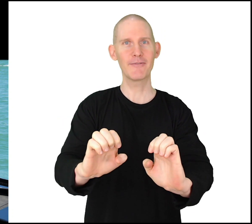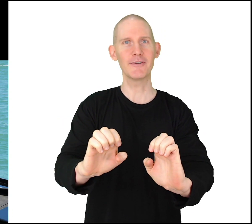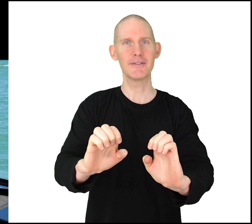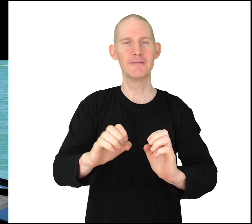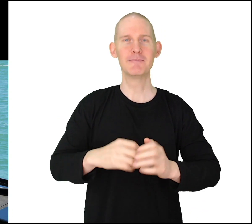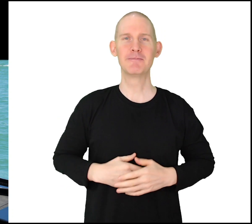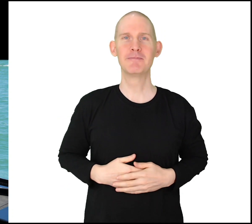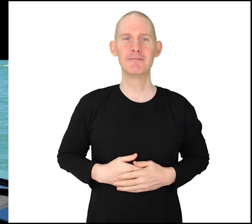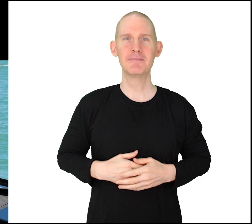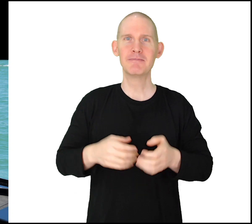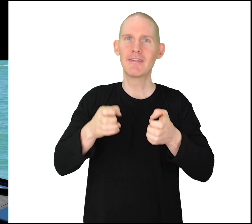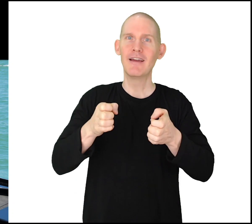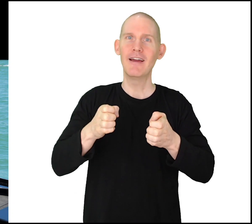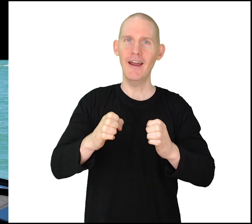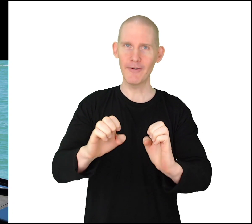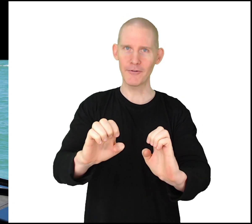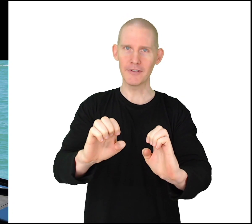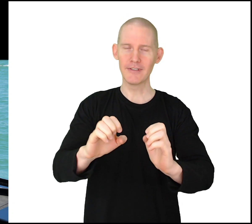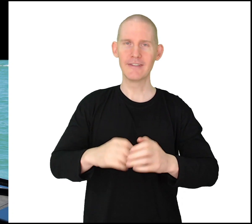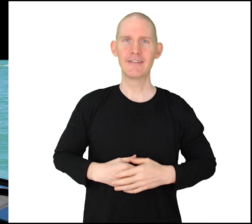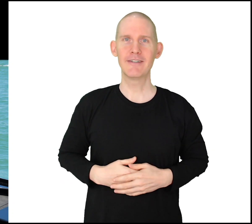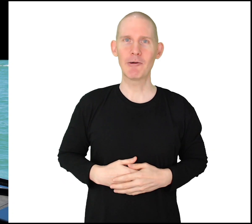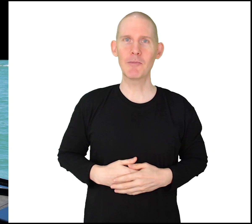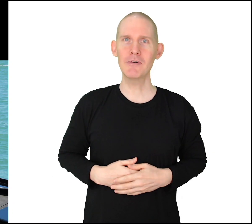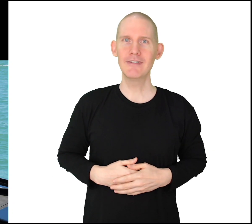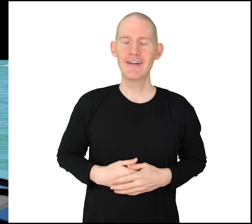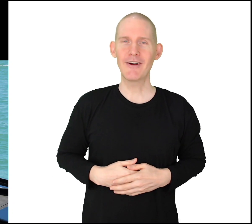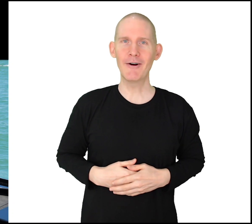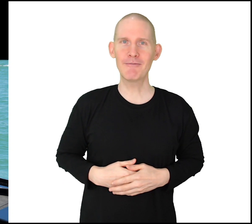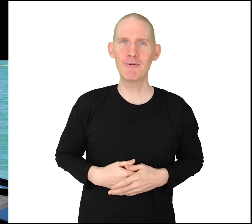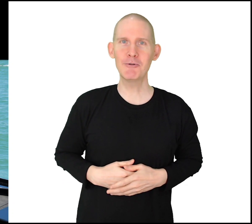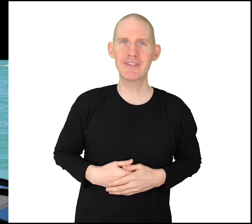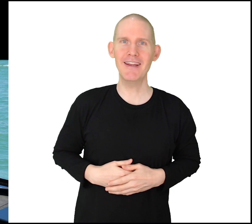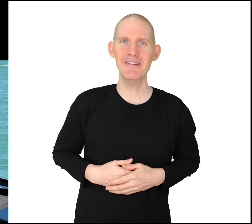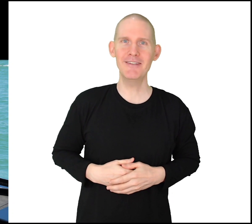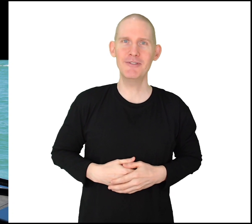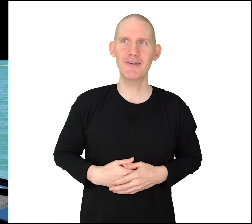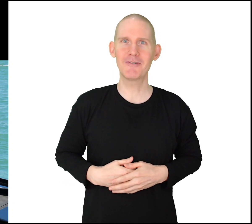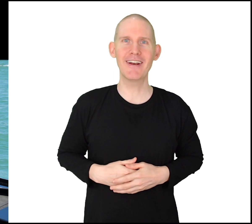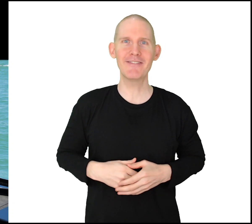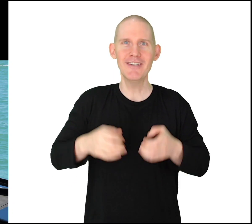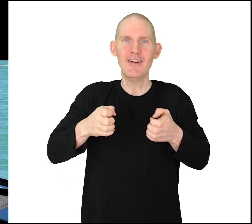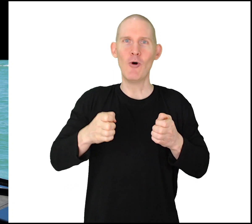Effort. Effort. Remember? Kung Fu, Zen, Ninja, whatever.